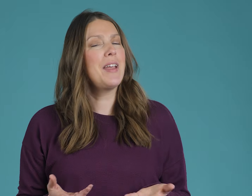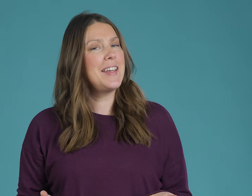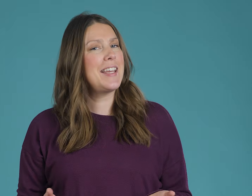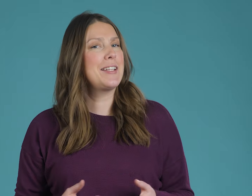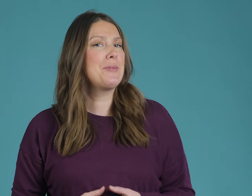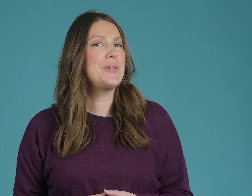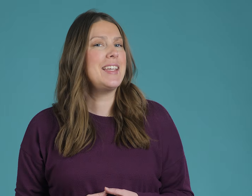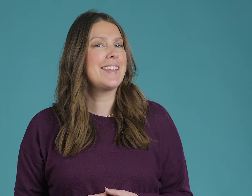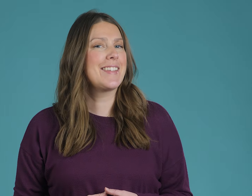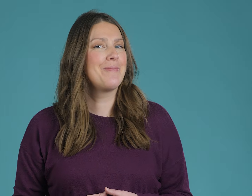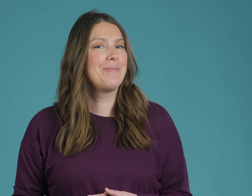and daily routines.